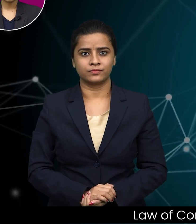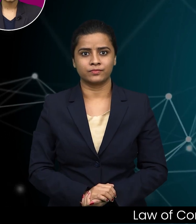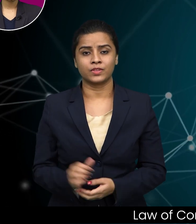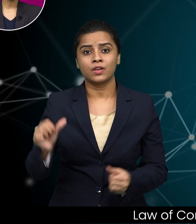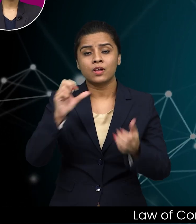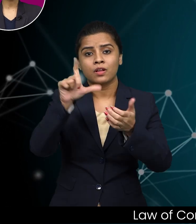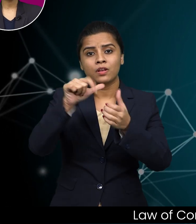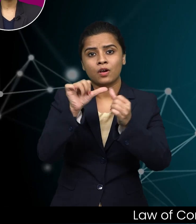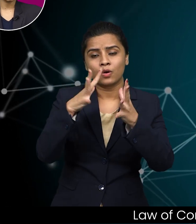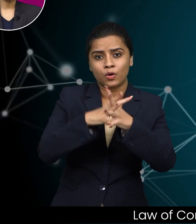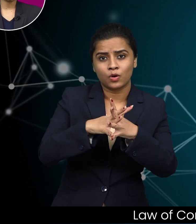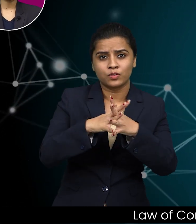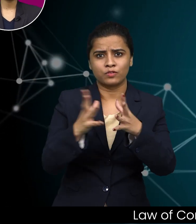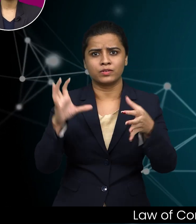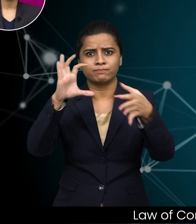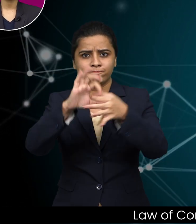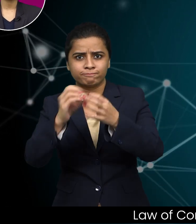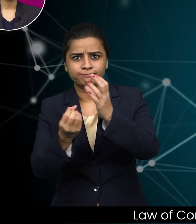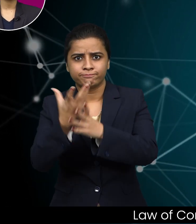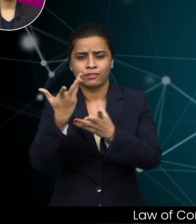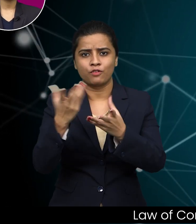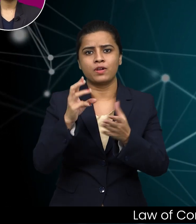law of conservation of mass,